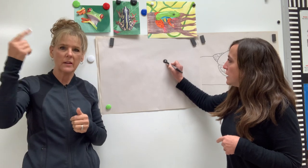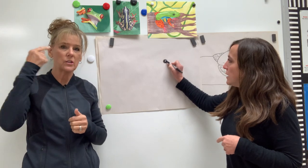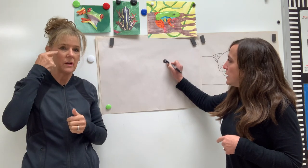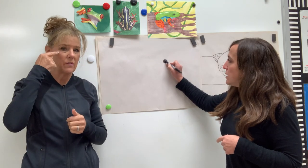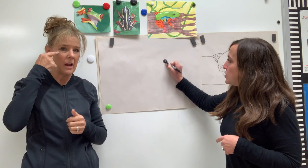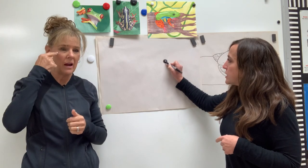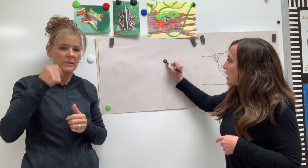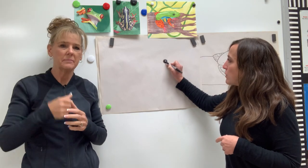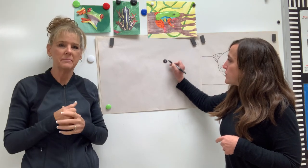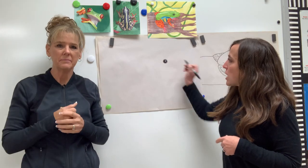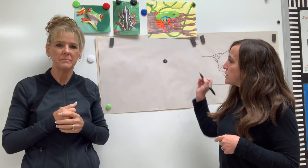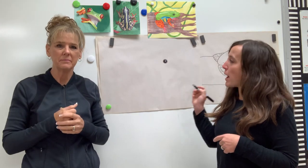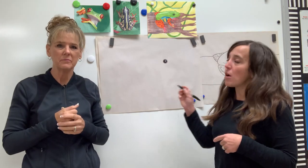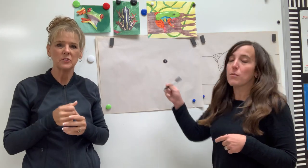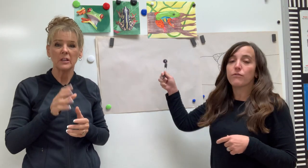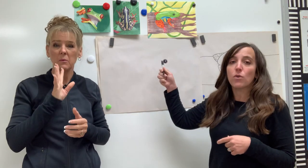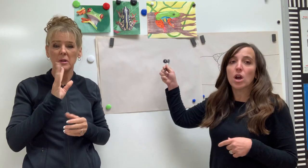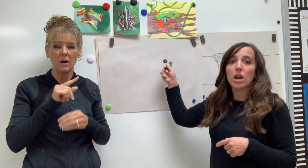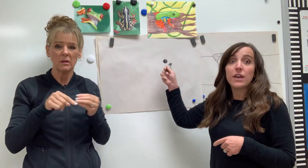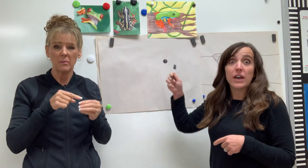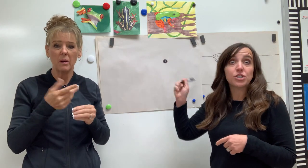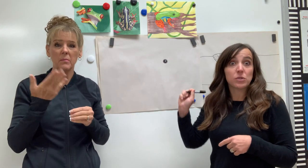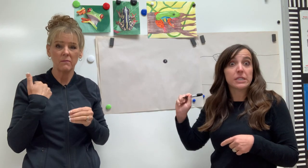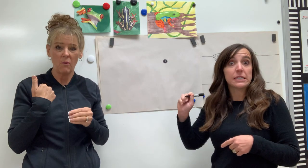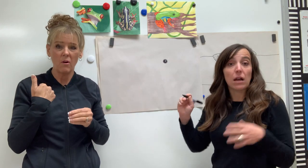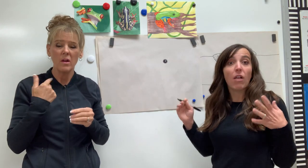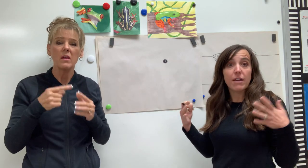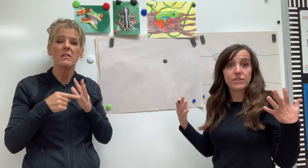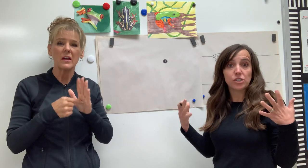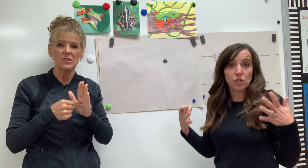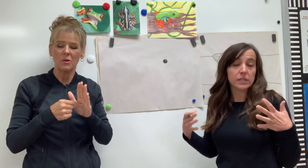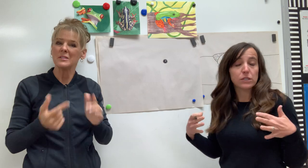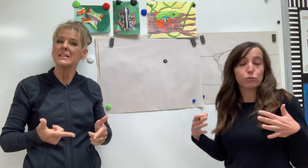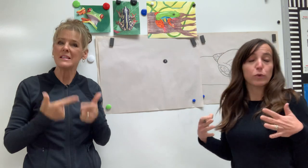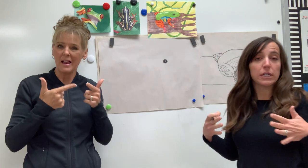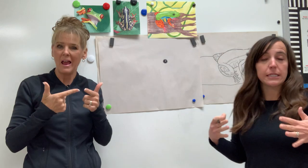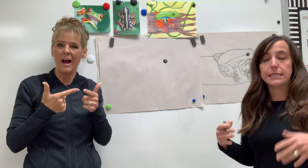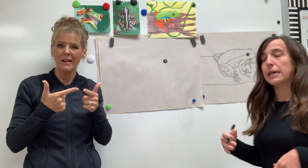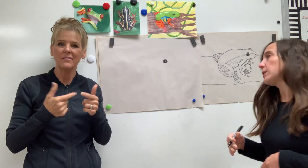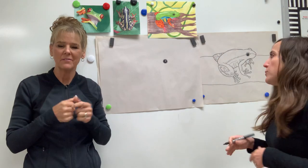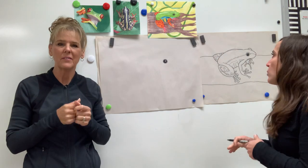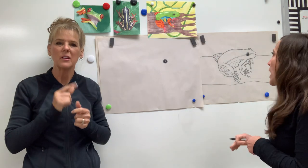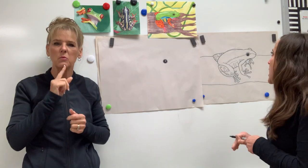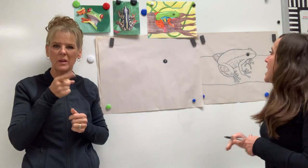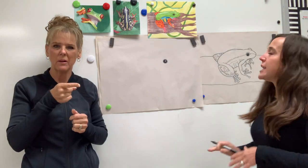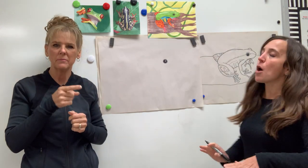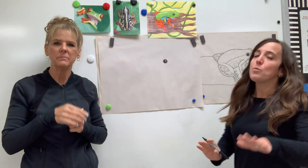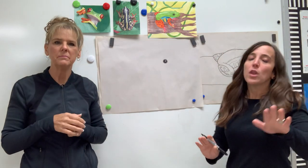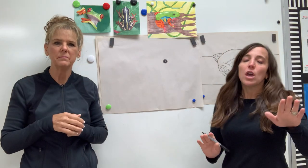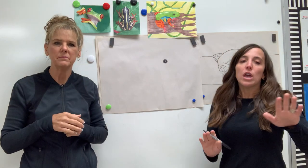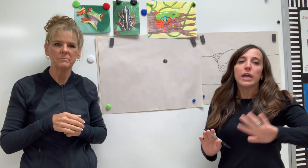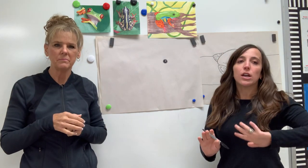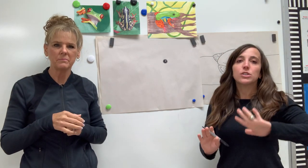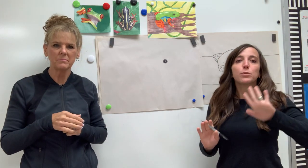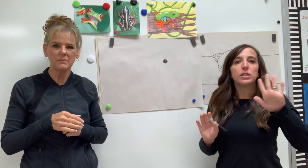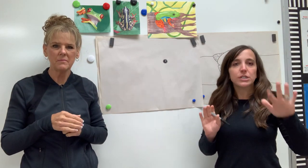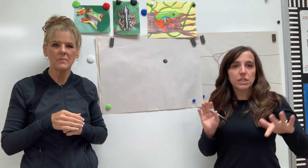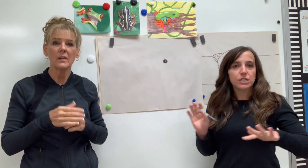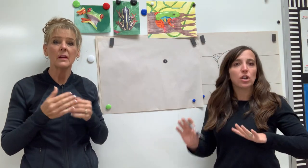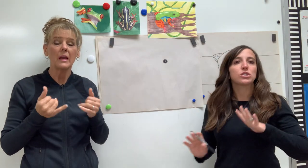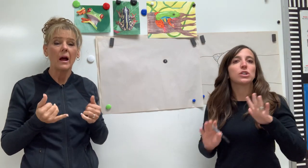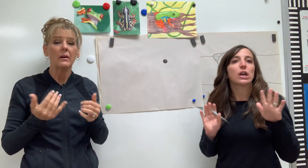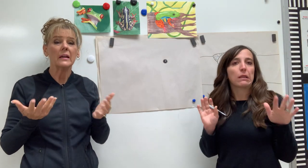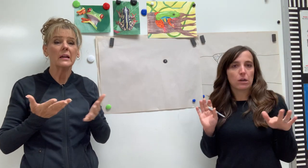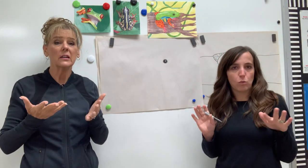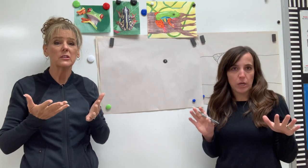eye. Just like we've talked about before, that shows he's alive, that shows it's realistic, okay? Now, here's where he's